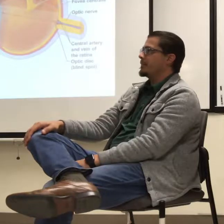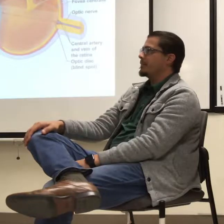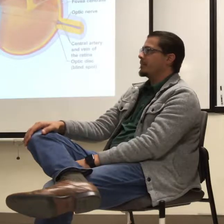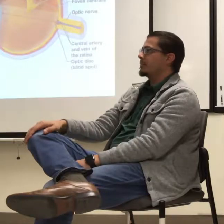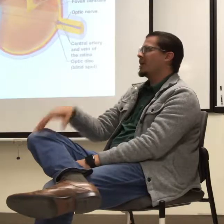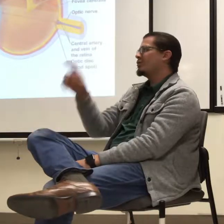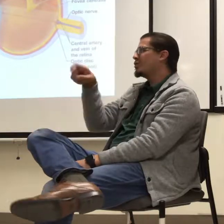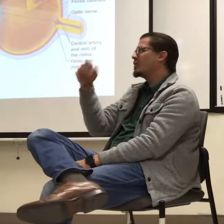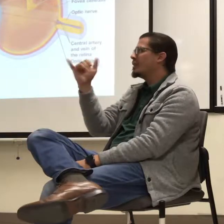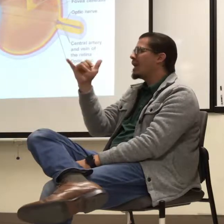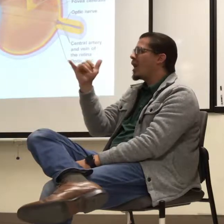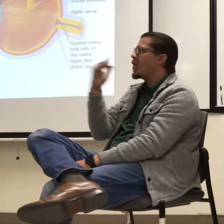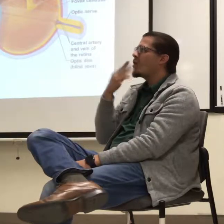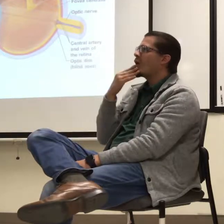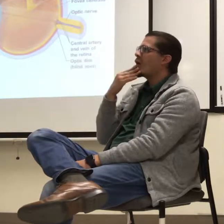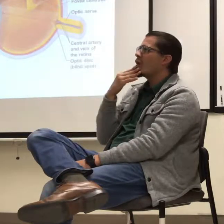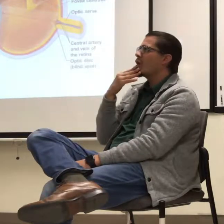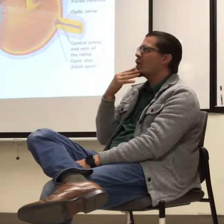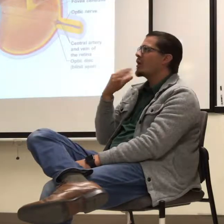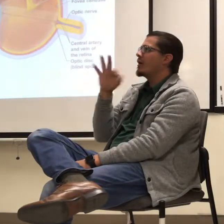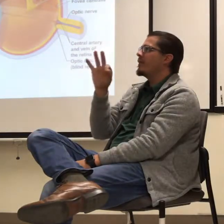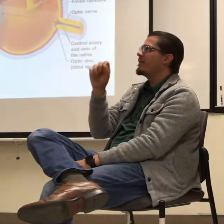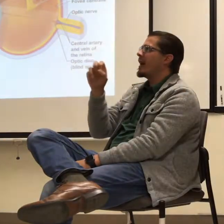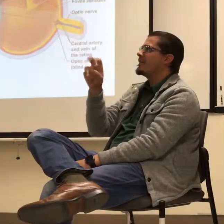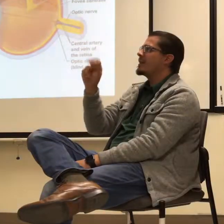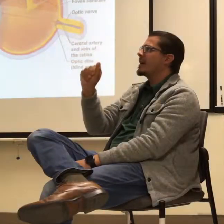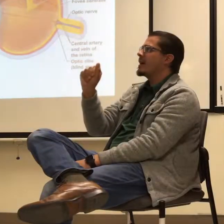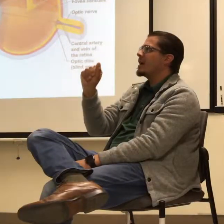to be yellowish, macula lutea,